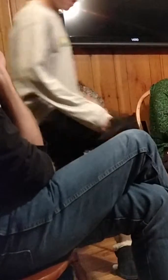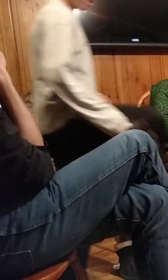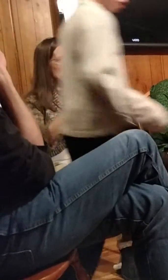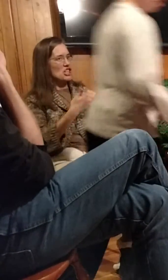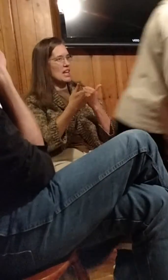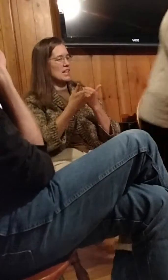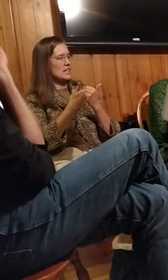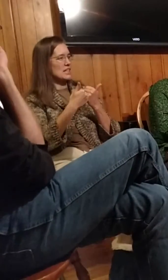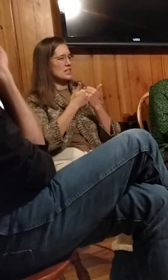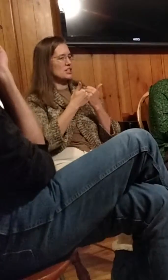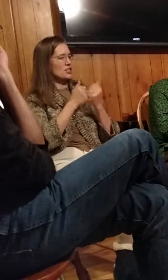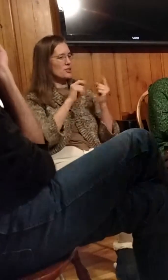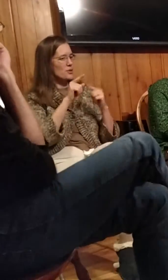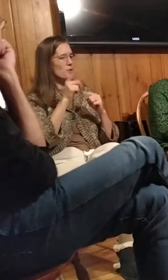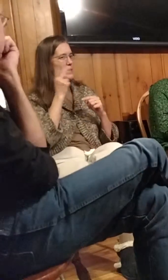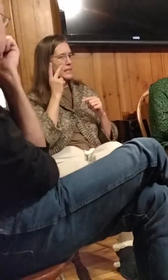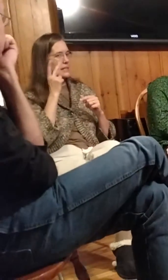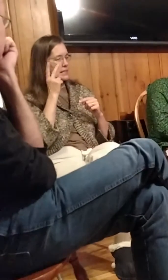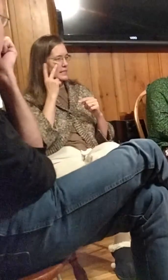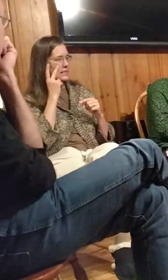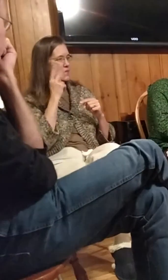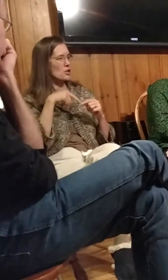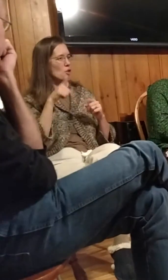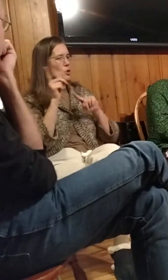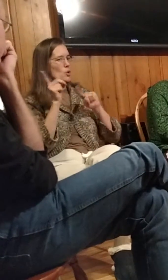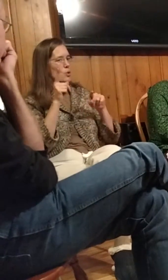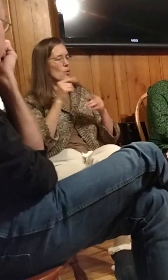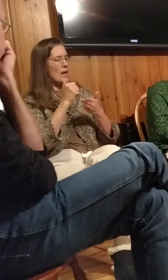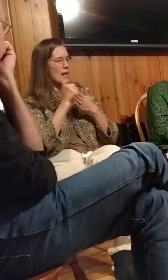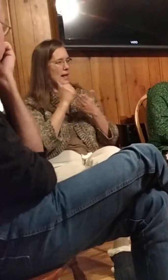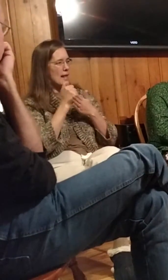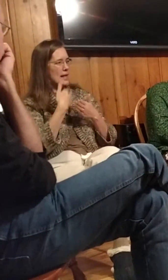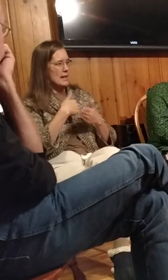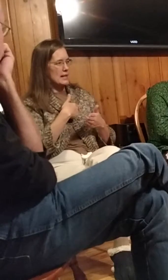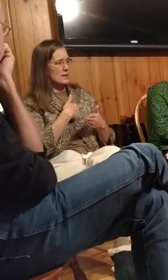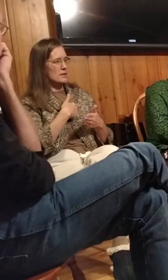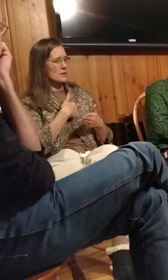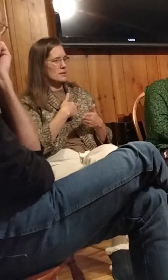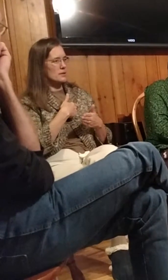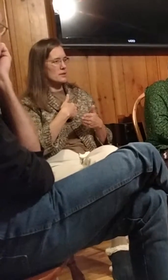come and see. But when you come, you help us. And I want you to know that